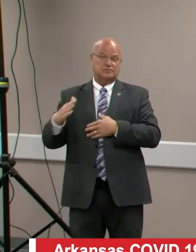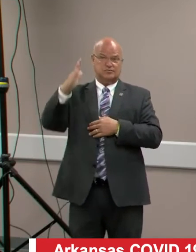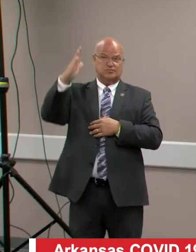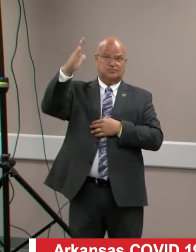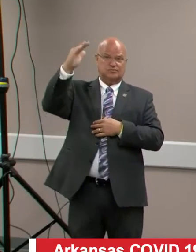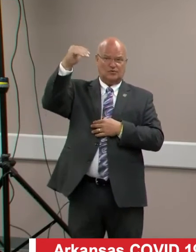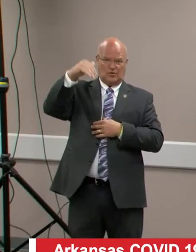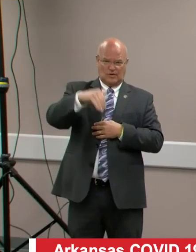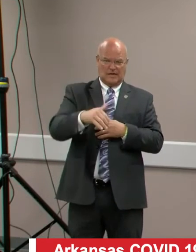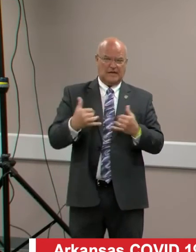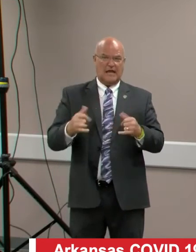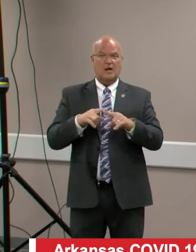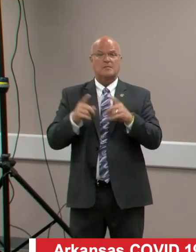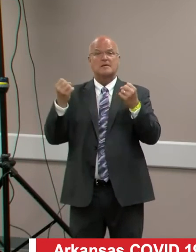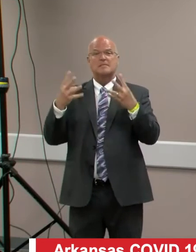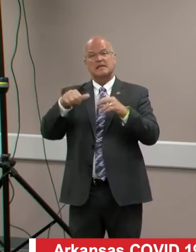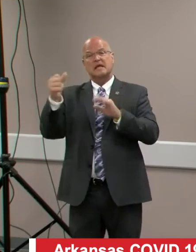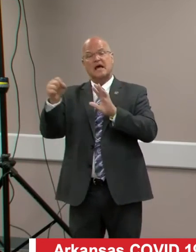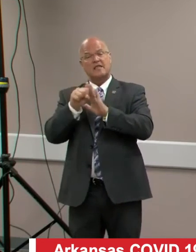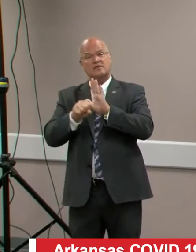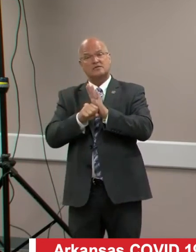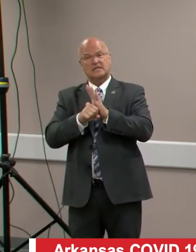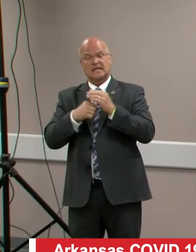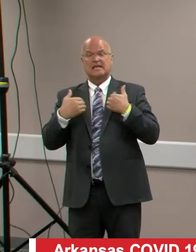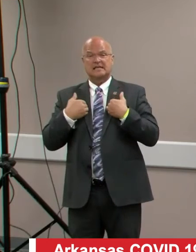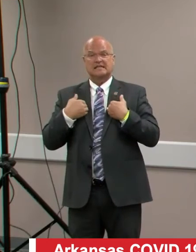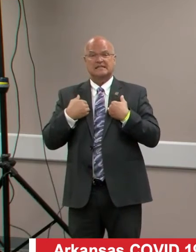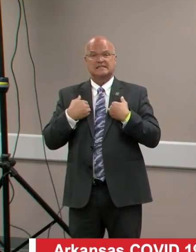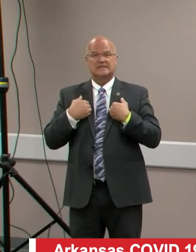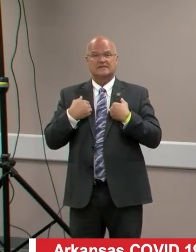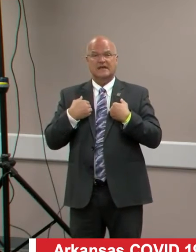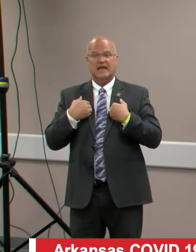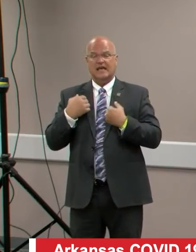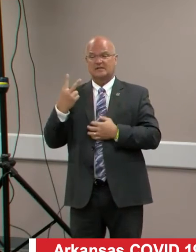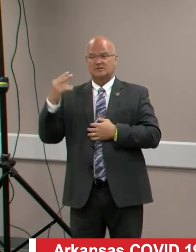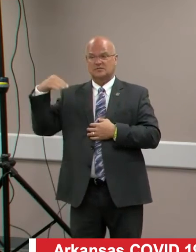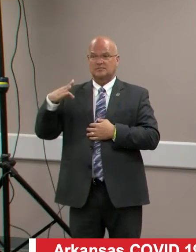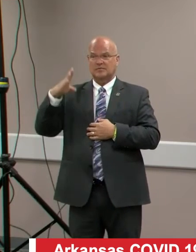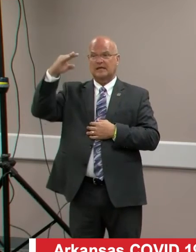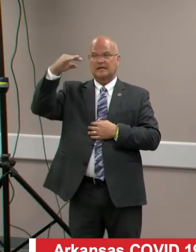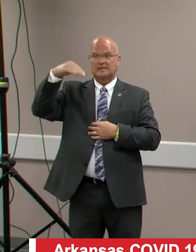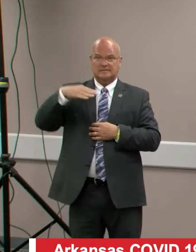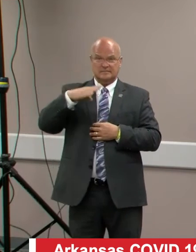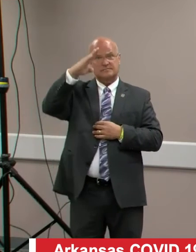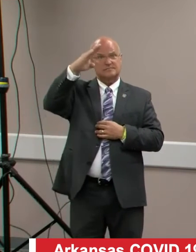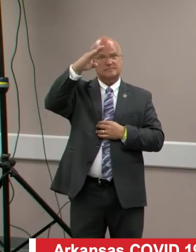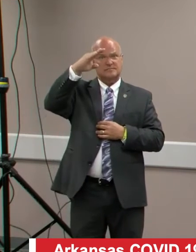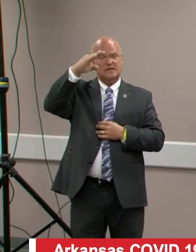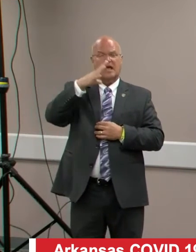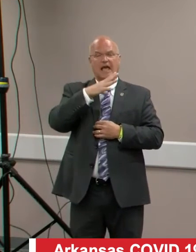huge peak going down. But many other states have had two peaks.